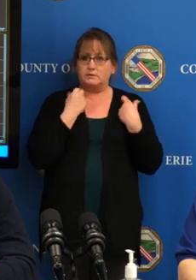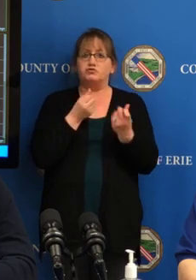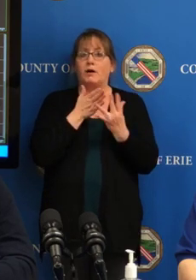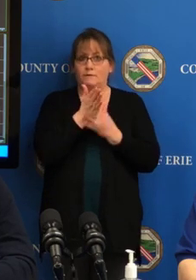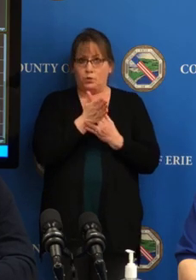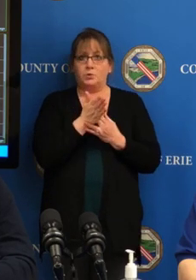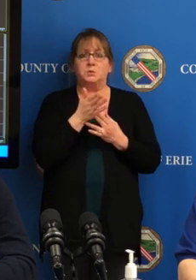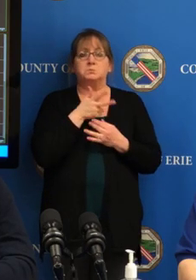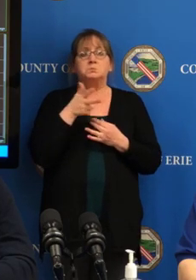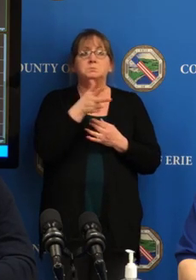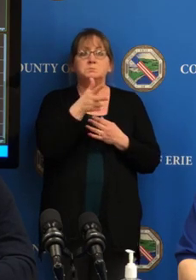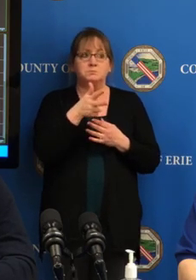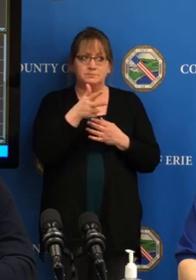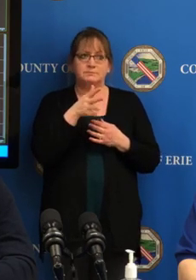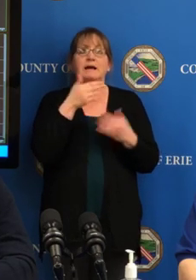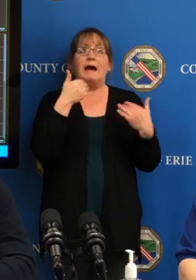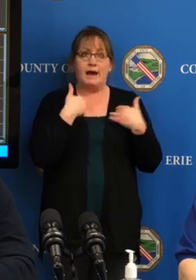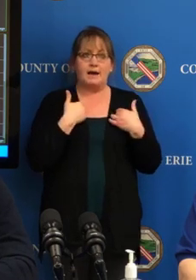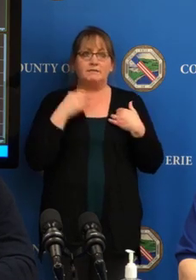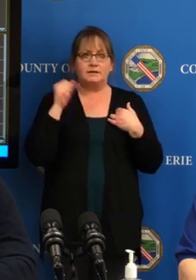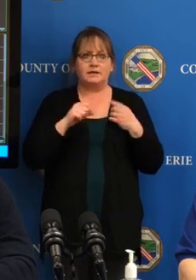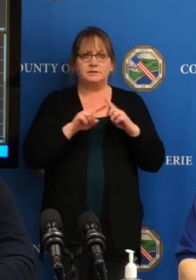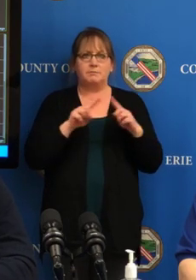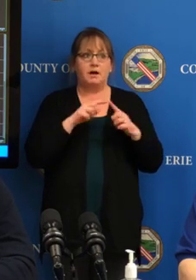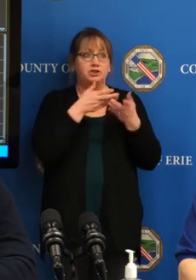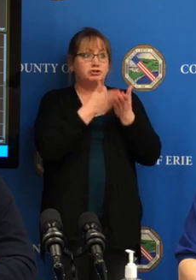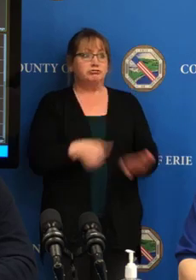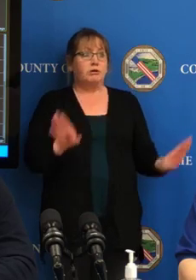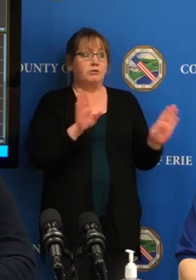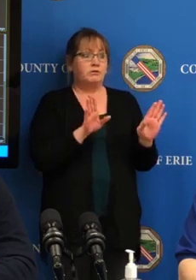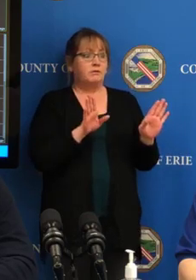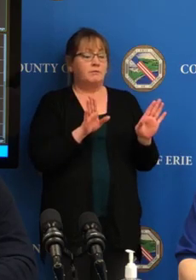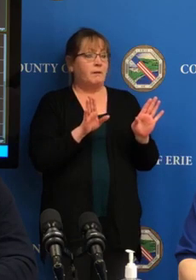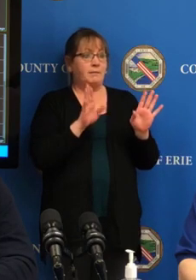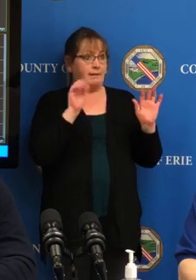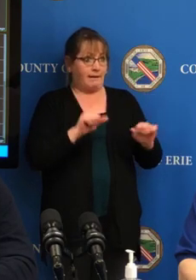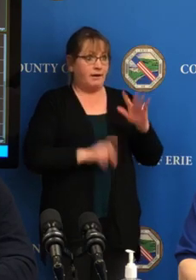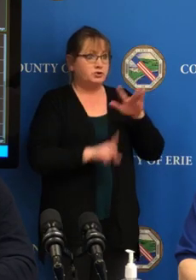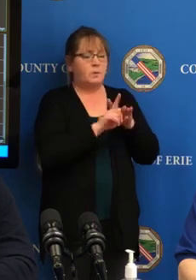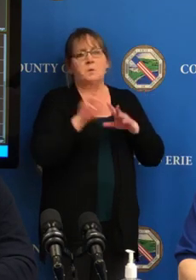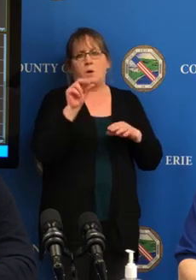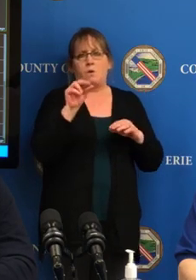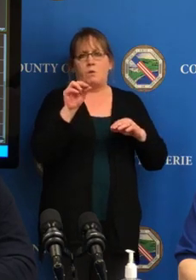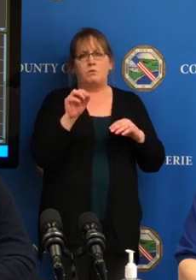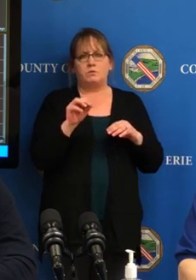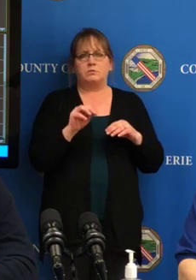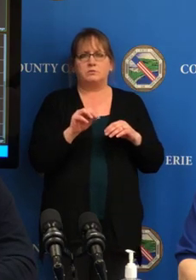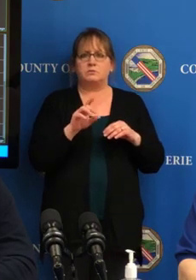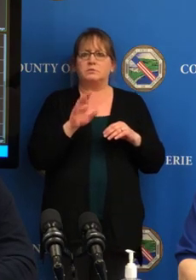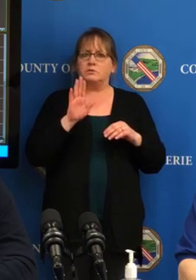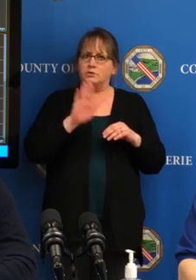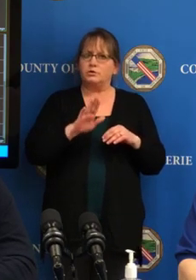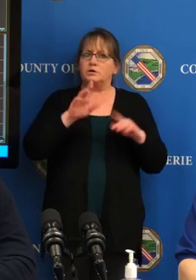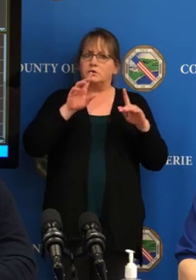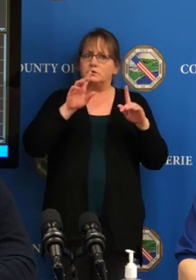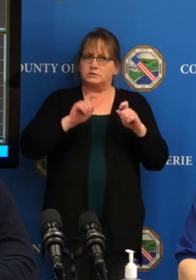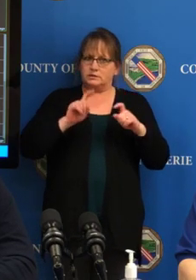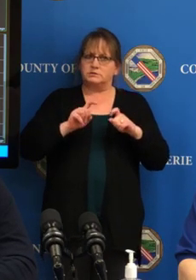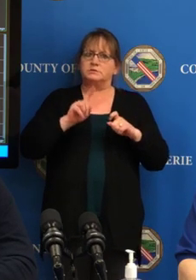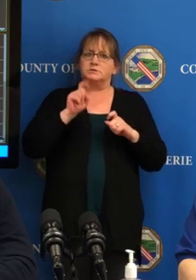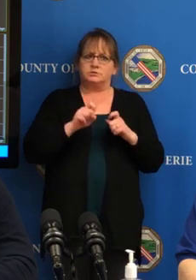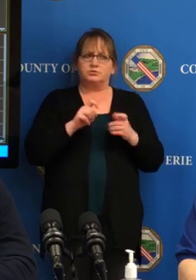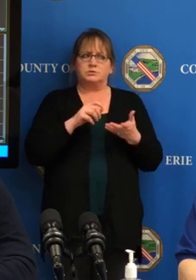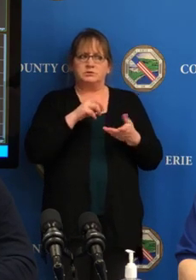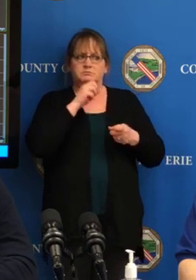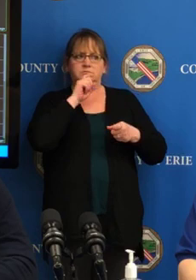There are, but they are not just general public showing up. You need to have your test confirmed by the Erie